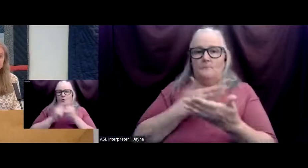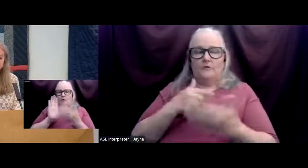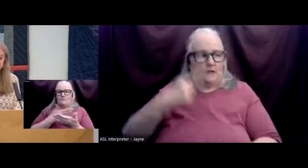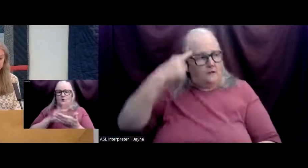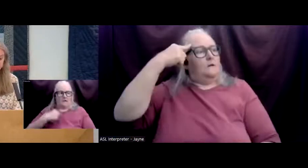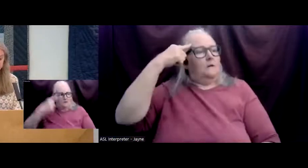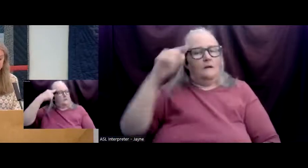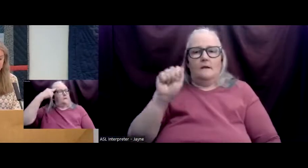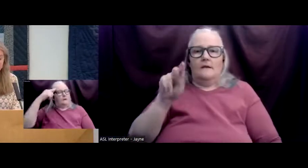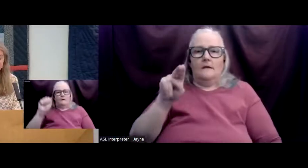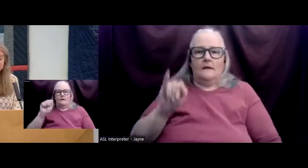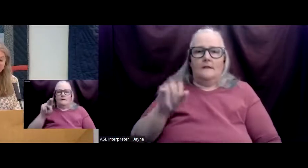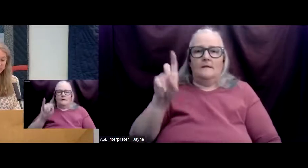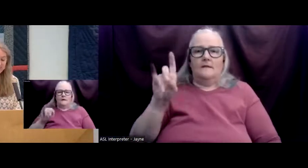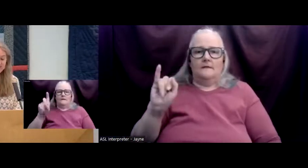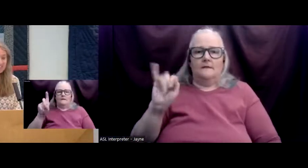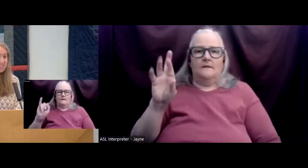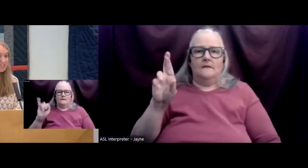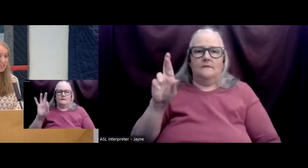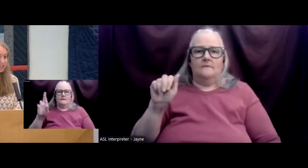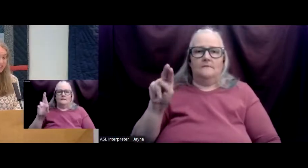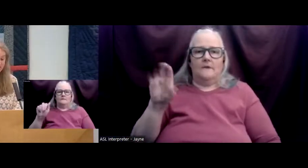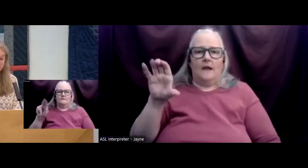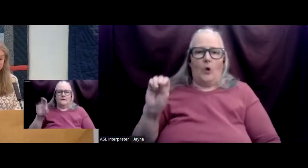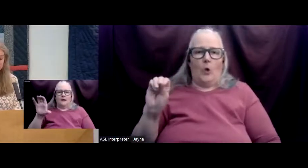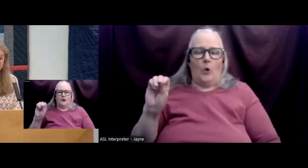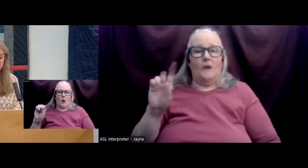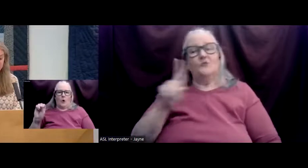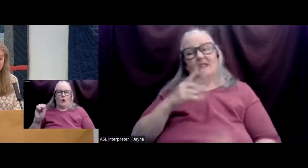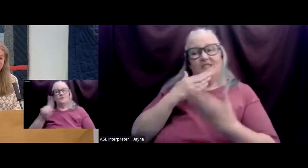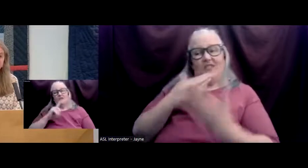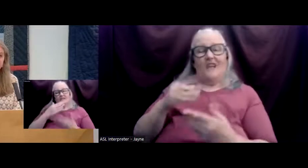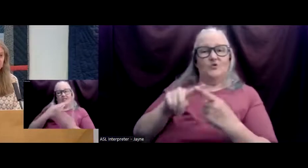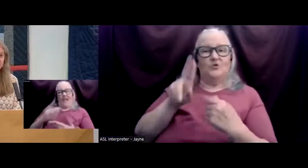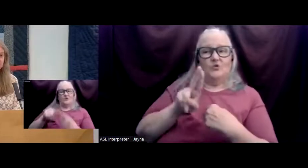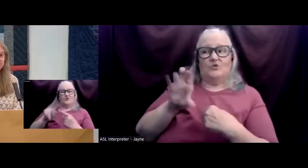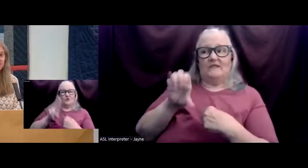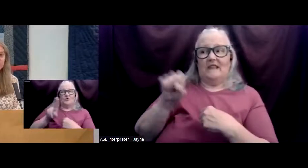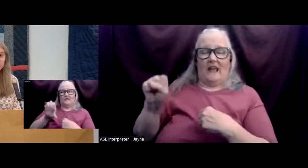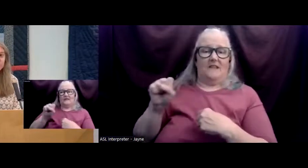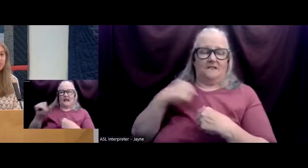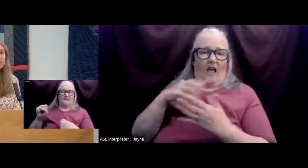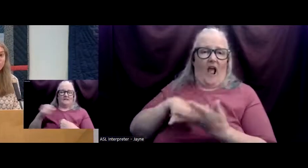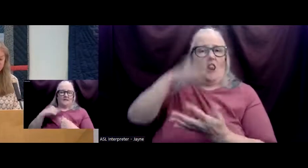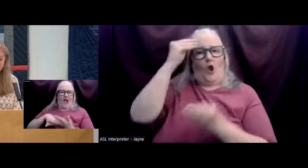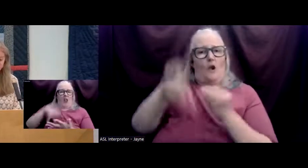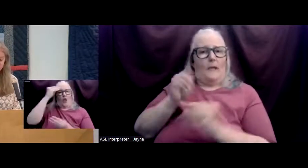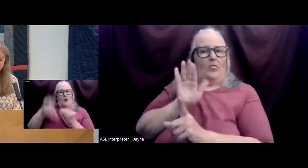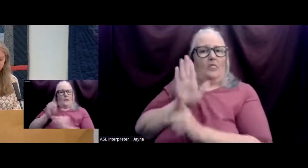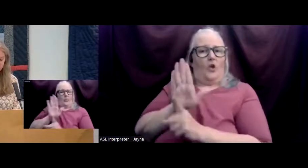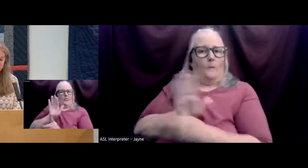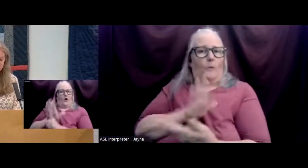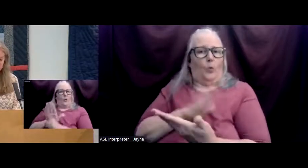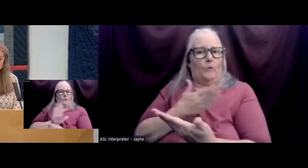Ani DiFranco. It's actually because of this church that I was introduced to Ani in the first place. I remember it really